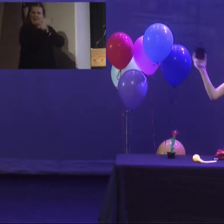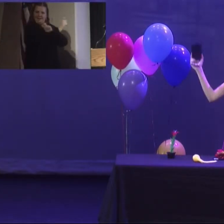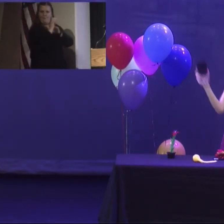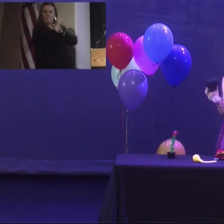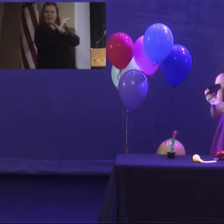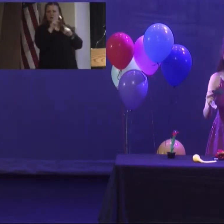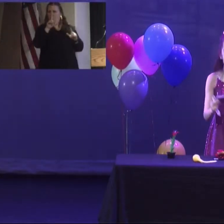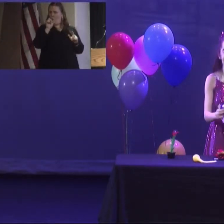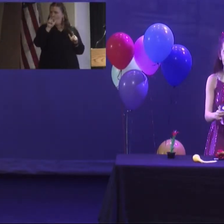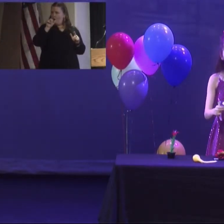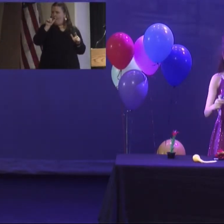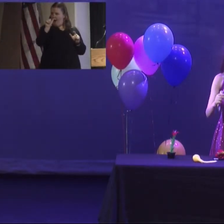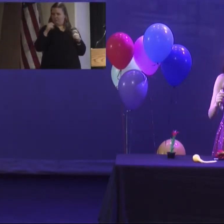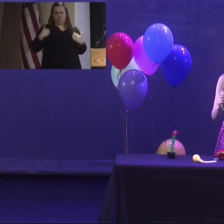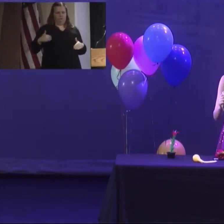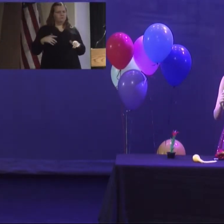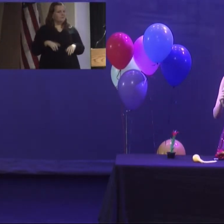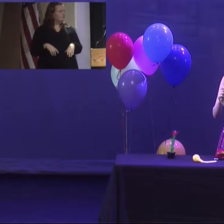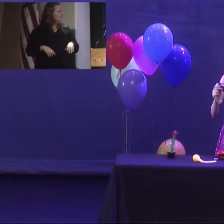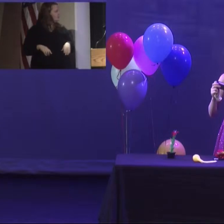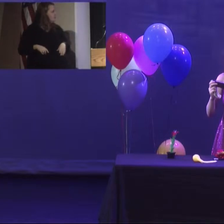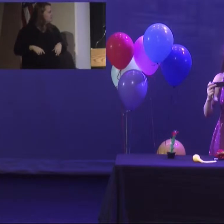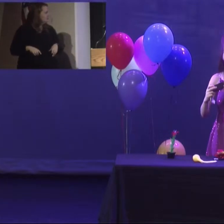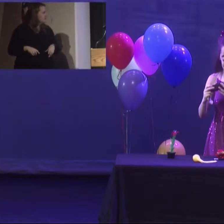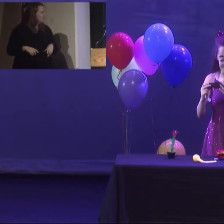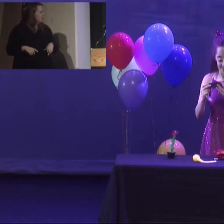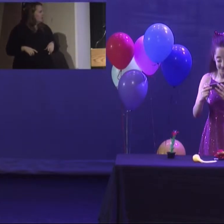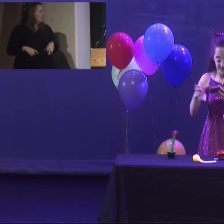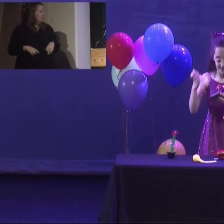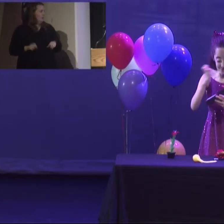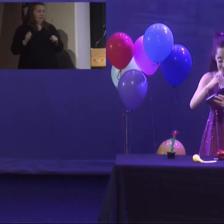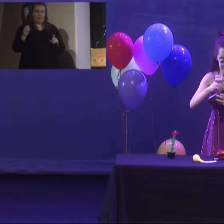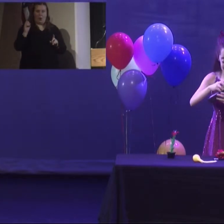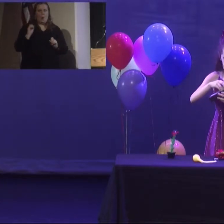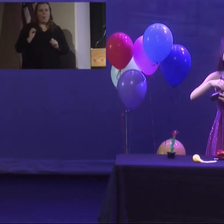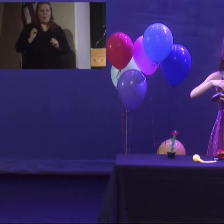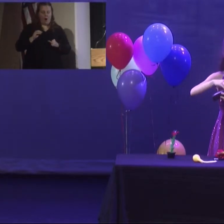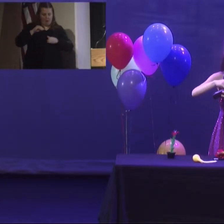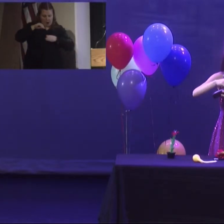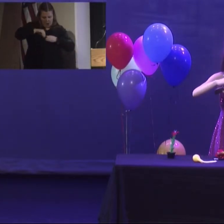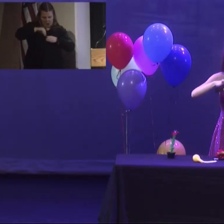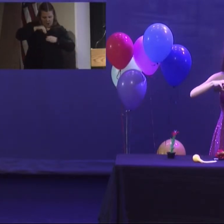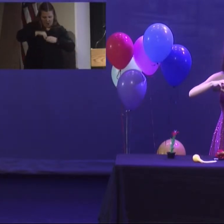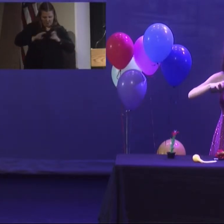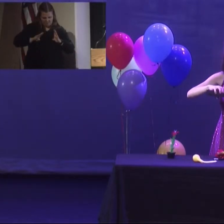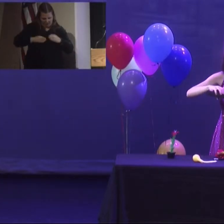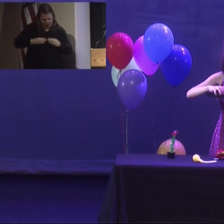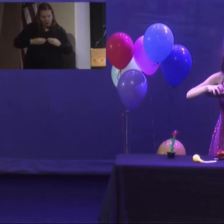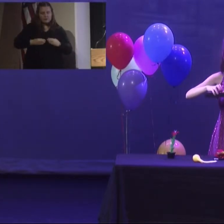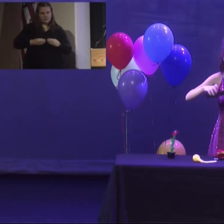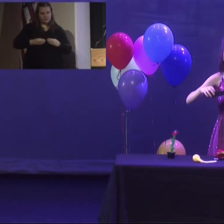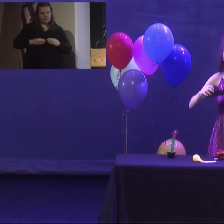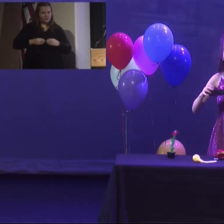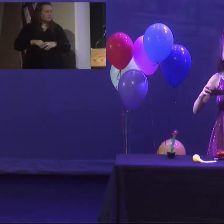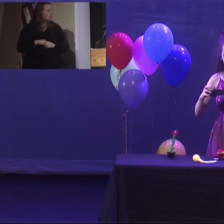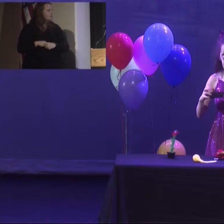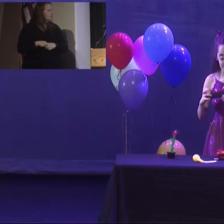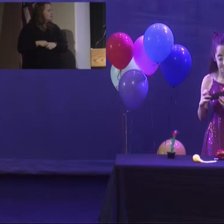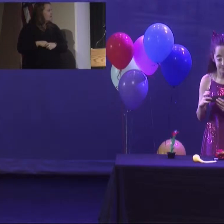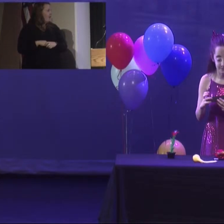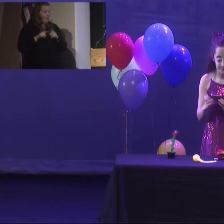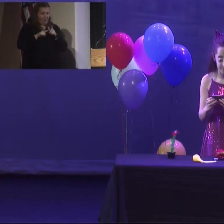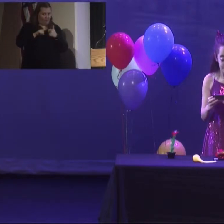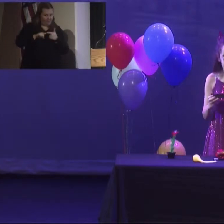Laura. And so I'm going to put it in this box. And